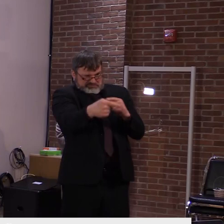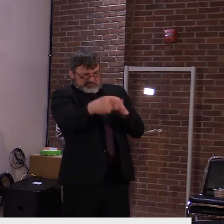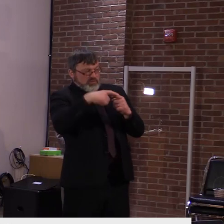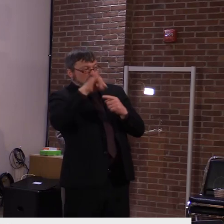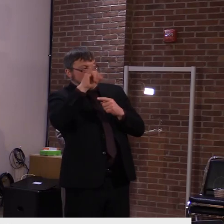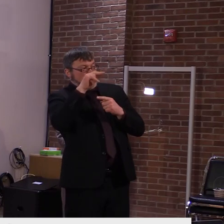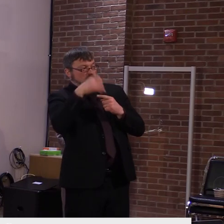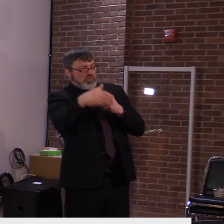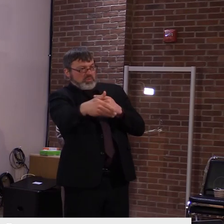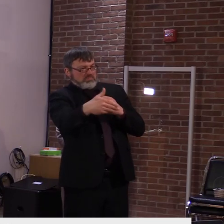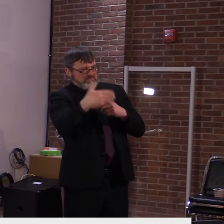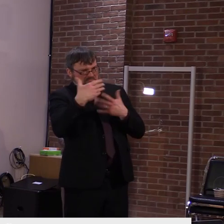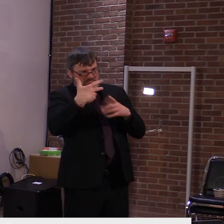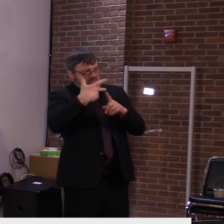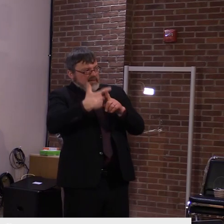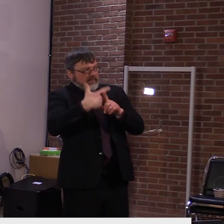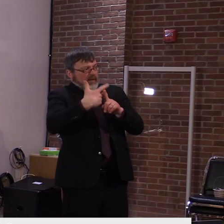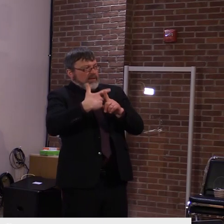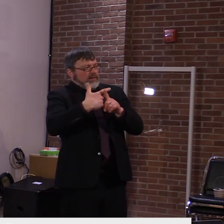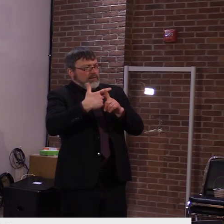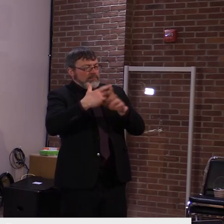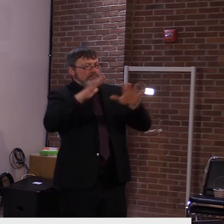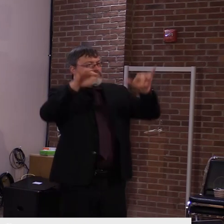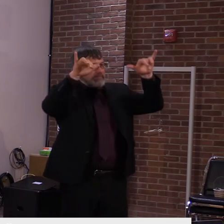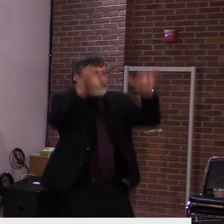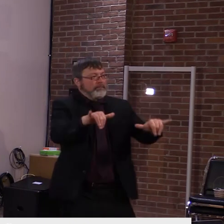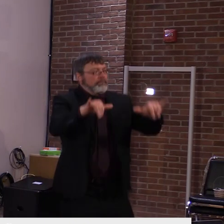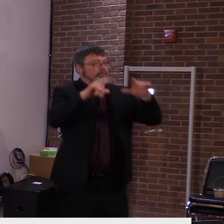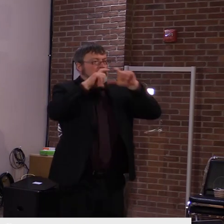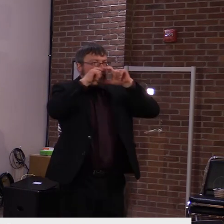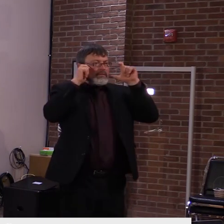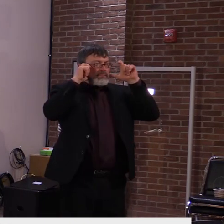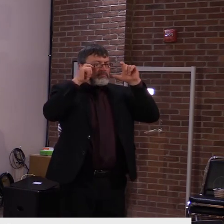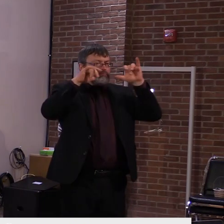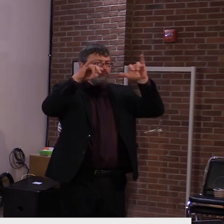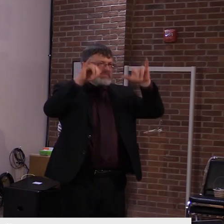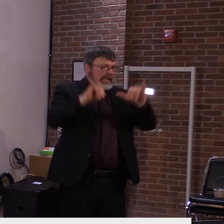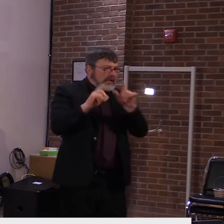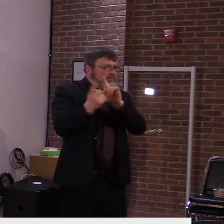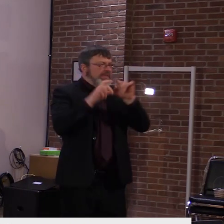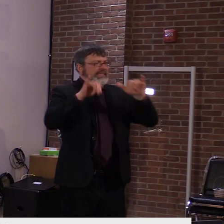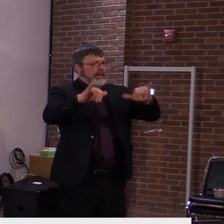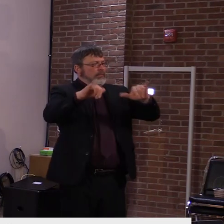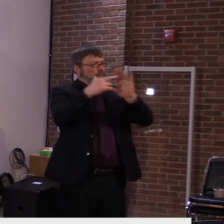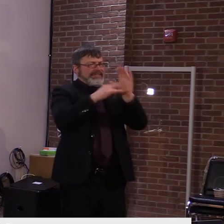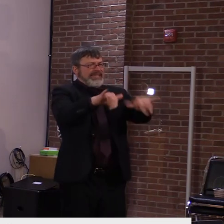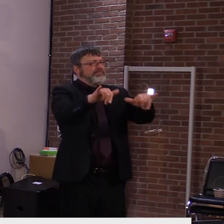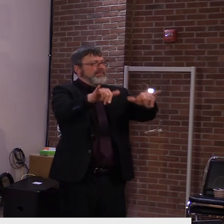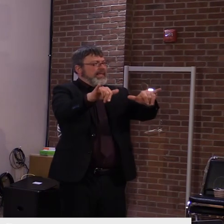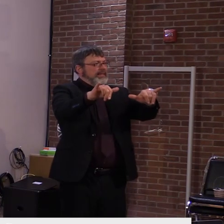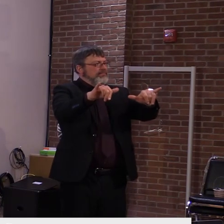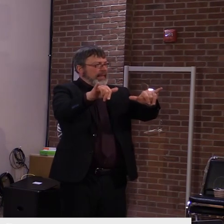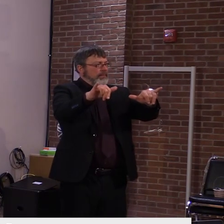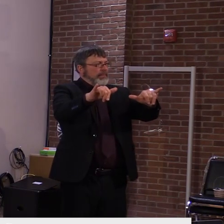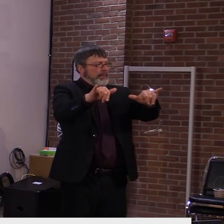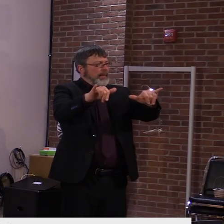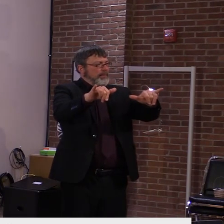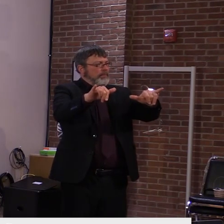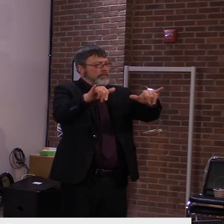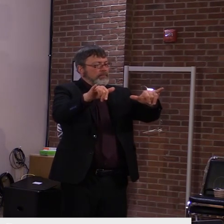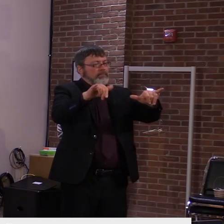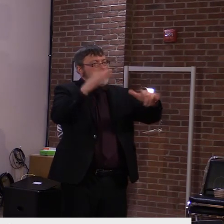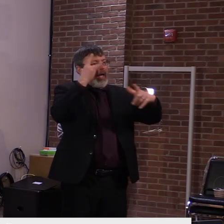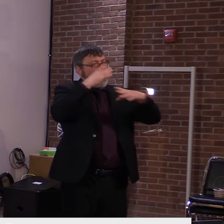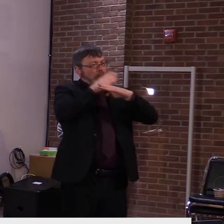schools, masking will still be a part of everybody's life there, which will continue to protect the kids.